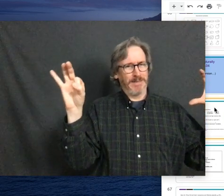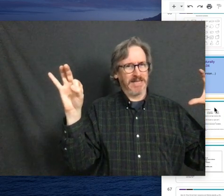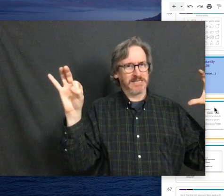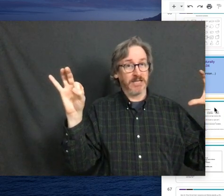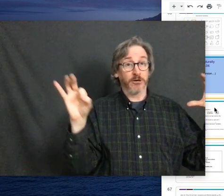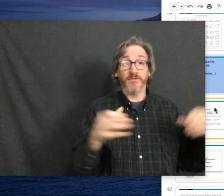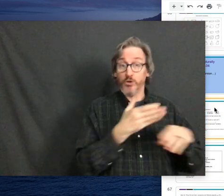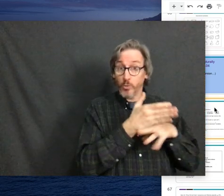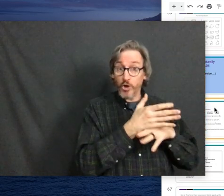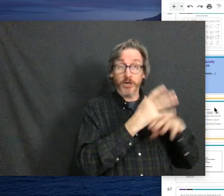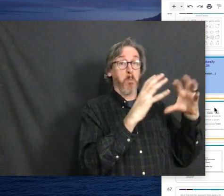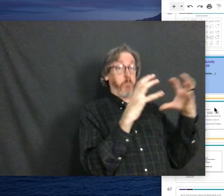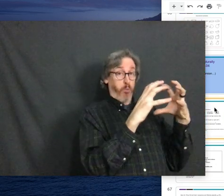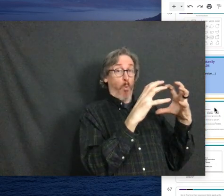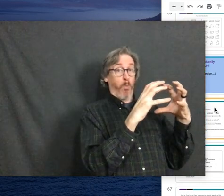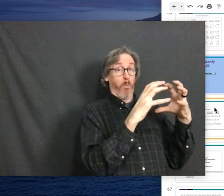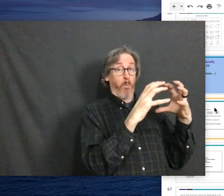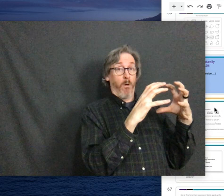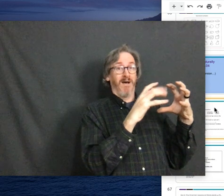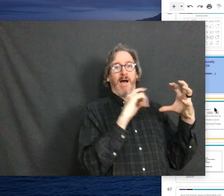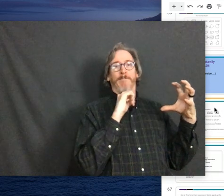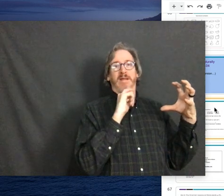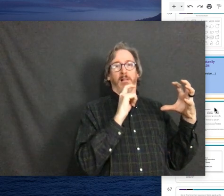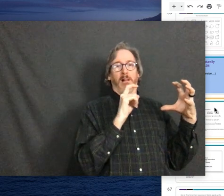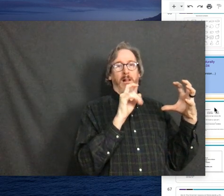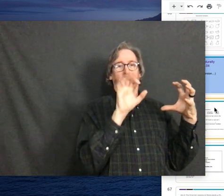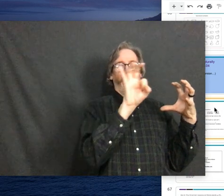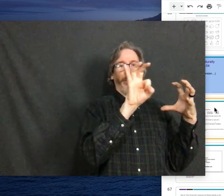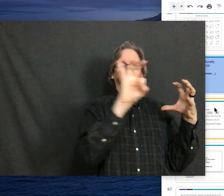A little bit less clear, but if you do wood, boom.